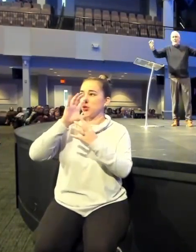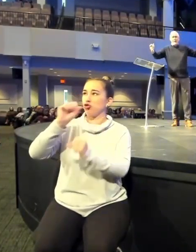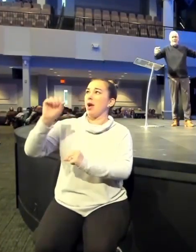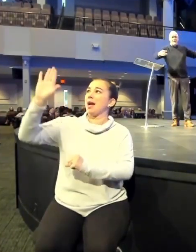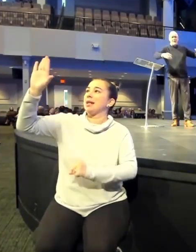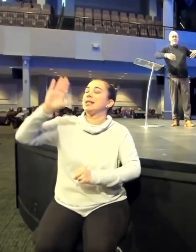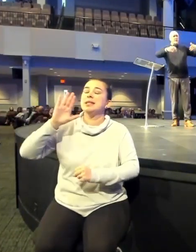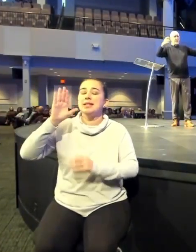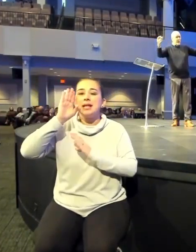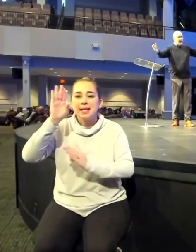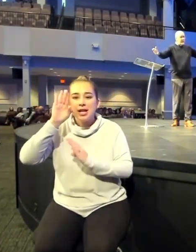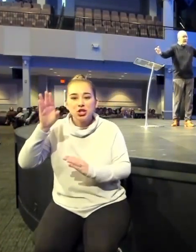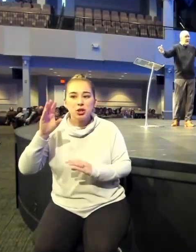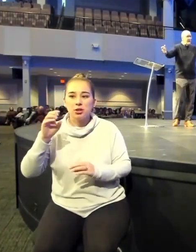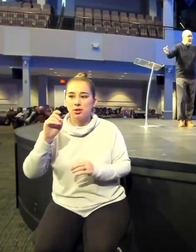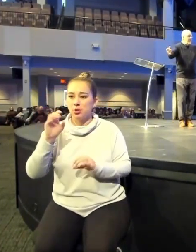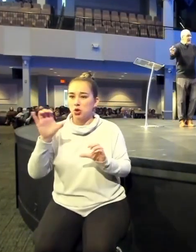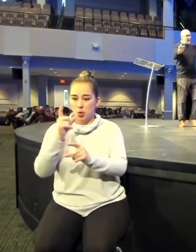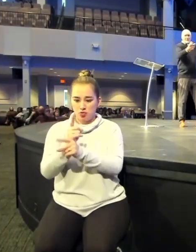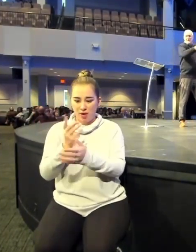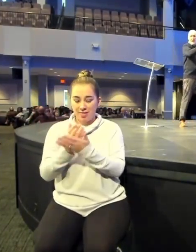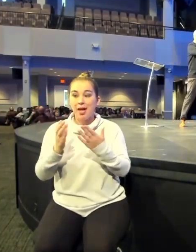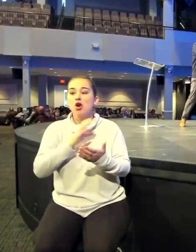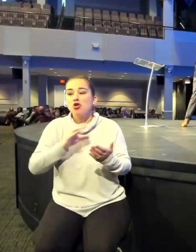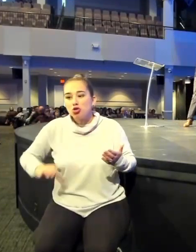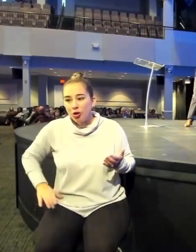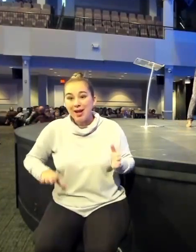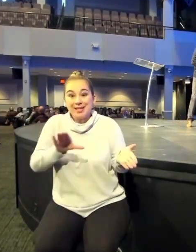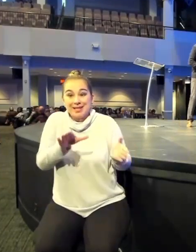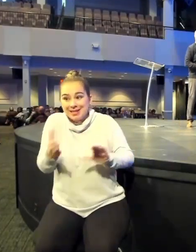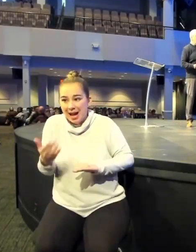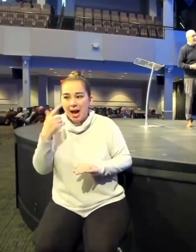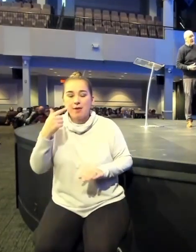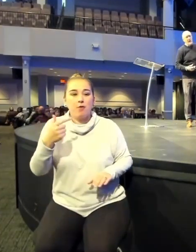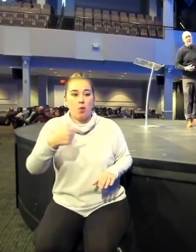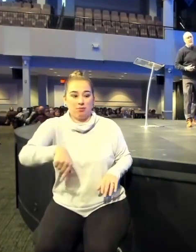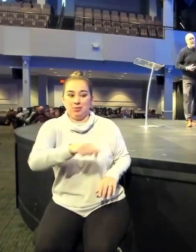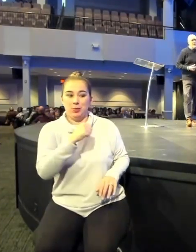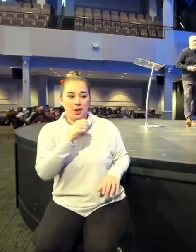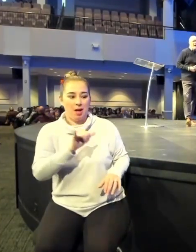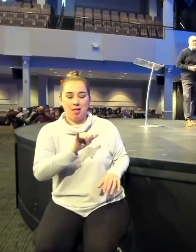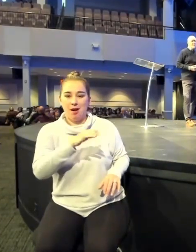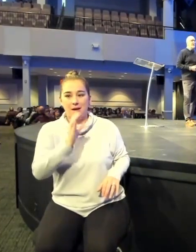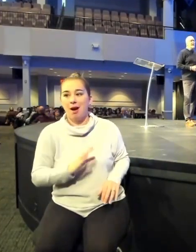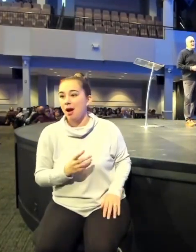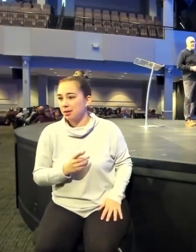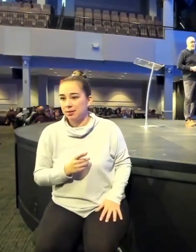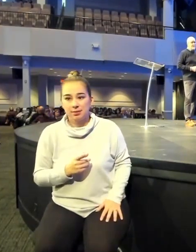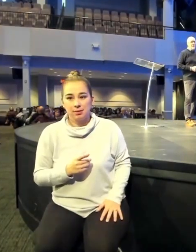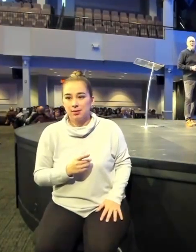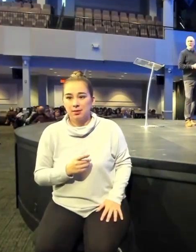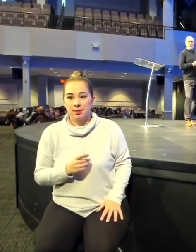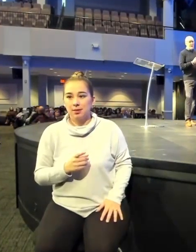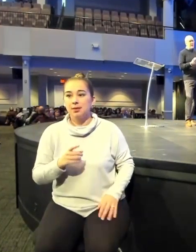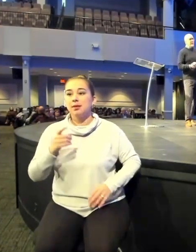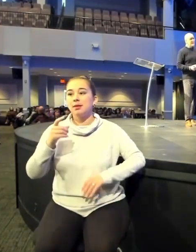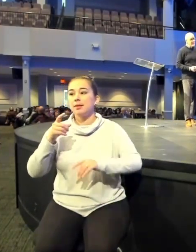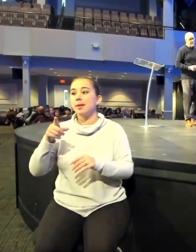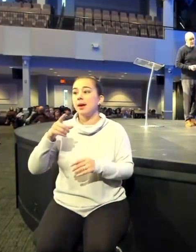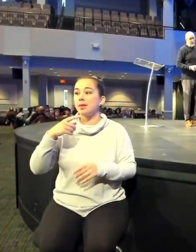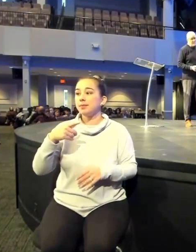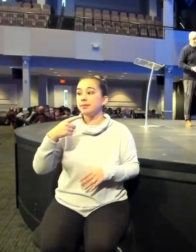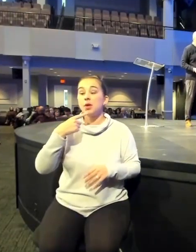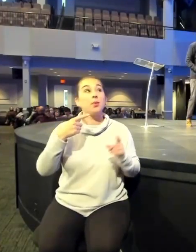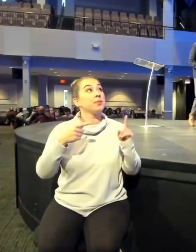being lovely or doing the right thing, Christ died for the ungodly. Very rarely will anyone die for a righteous person, though for a good